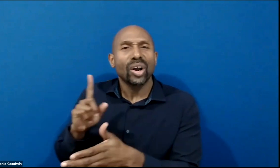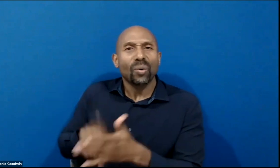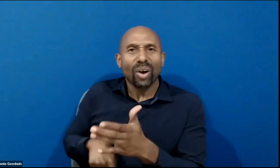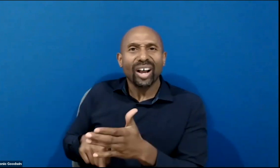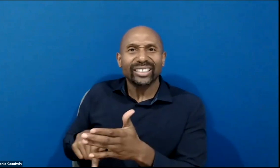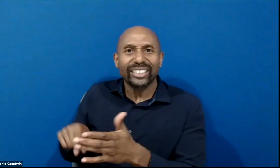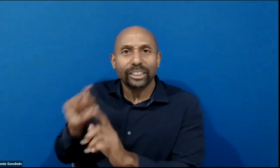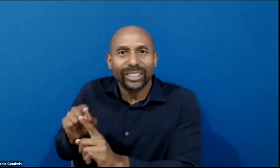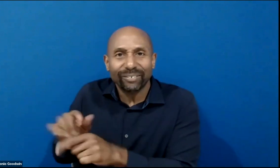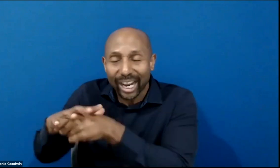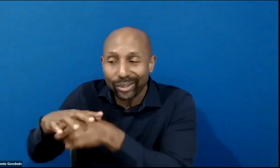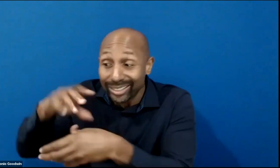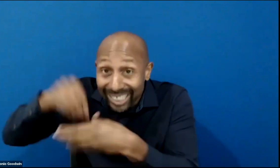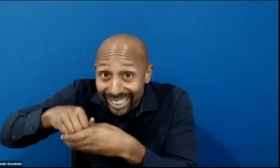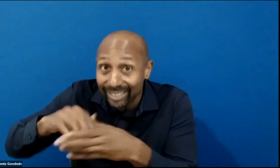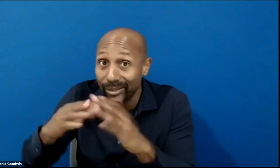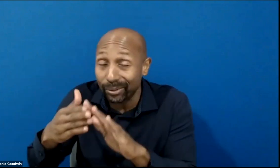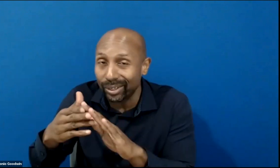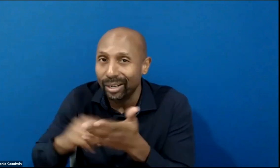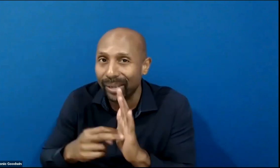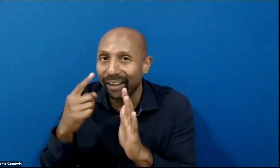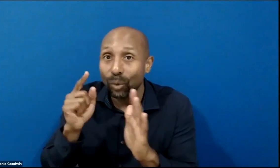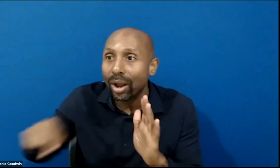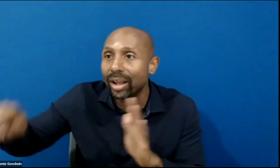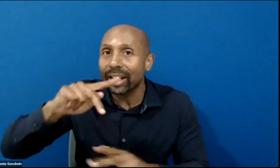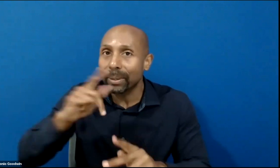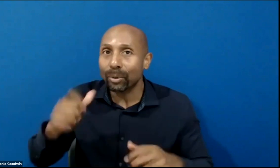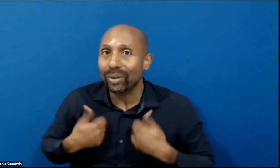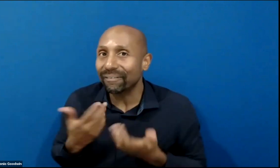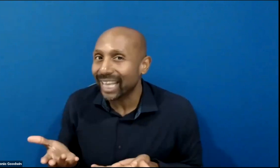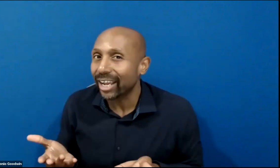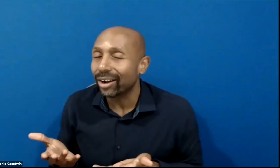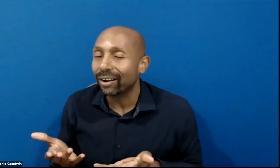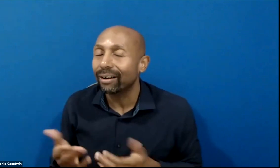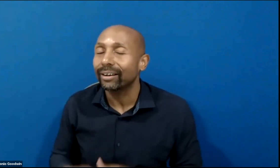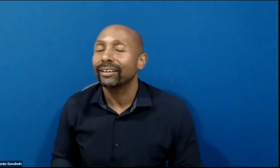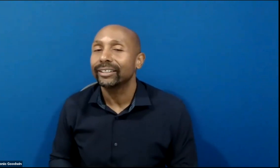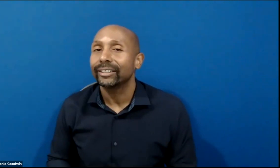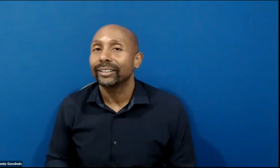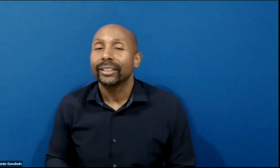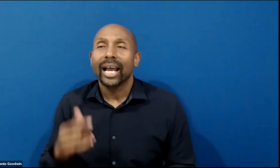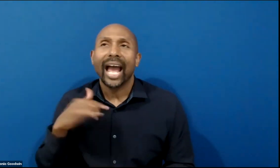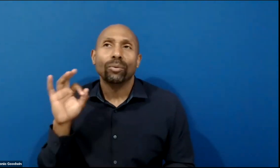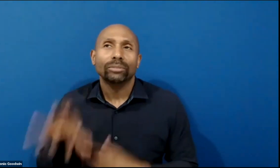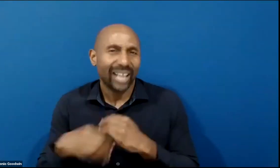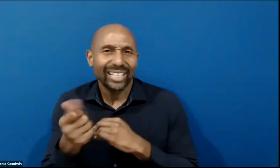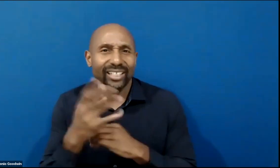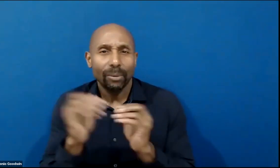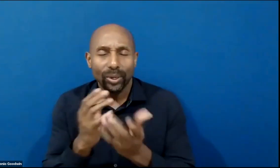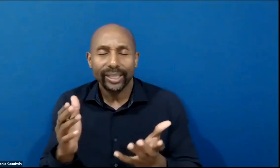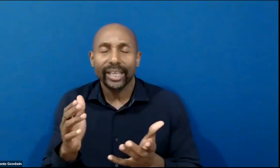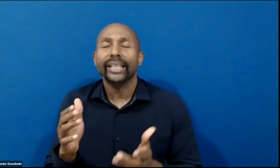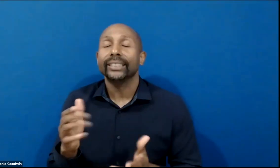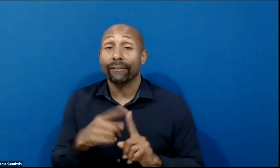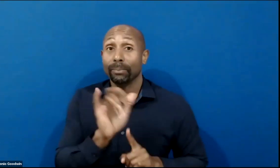people that are there. And so I'll jump in and just say, you know, a couple other things that I think kind of came out